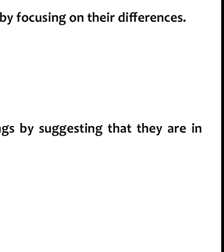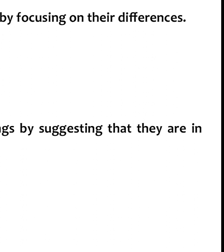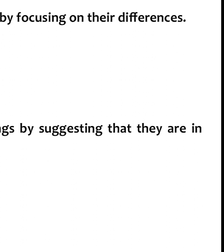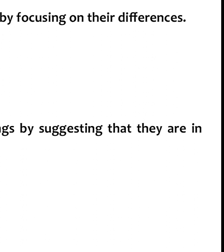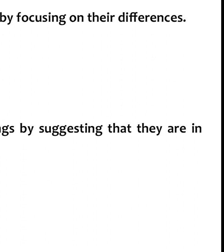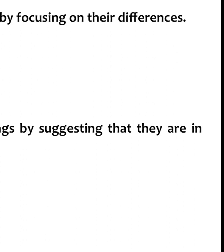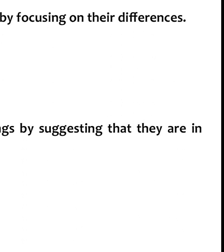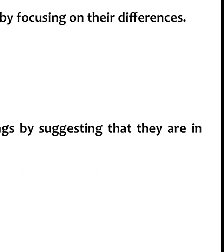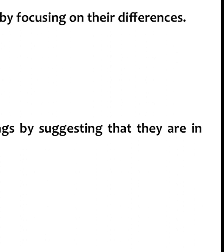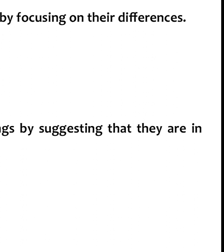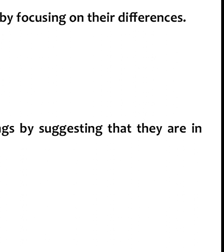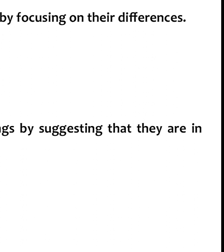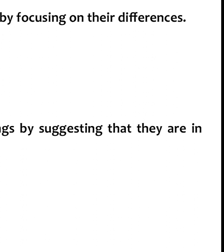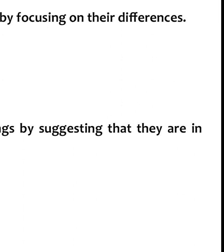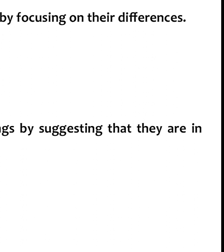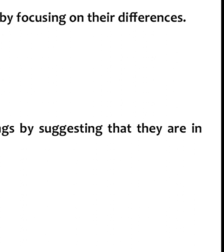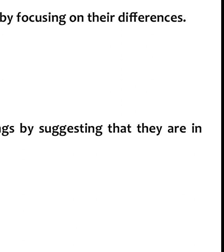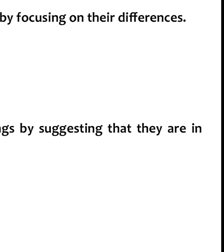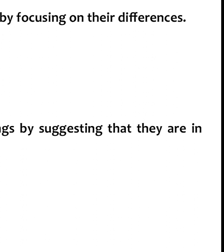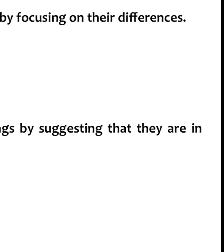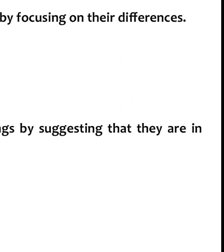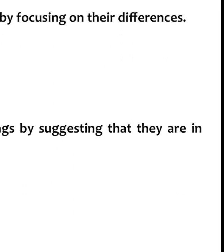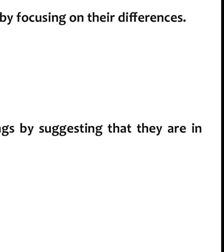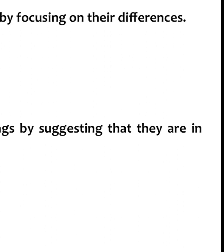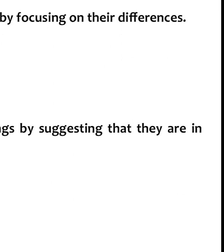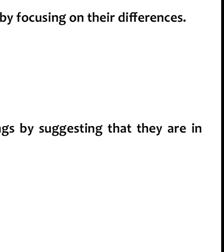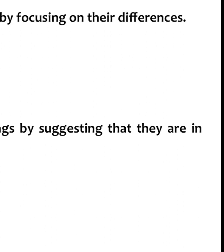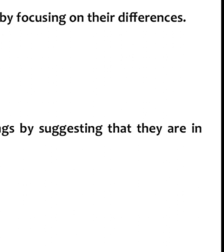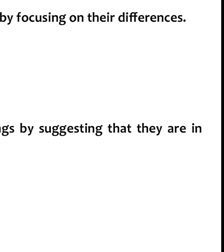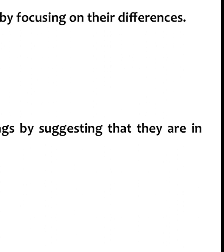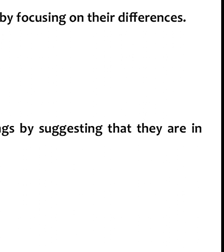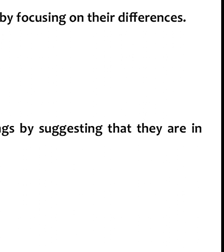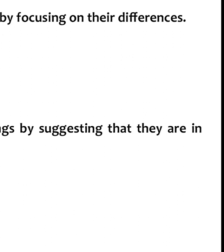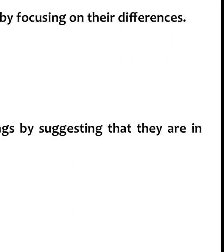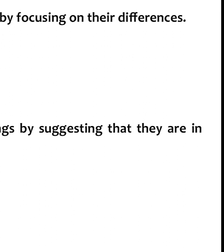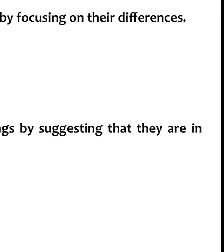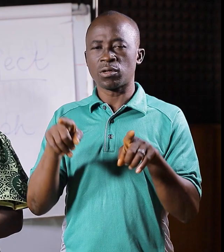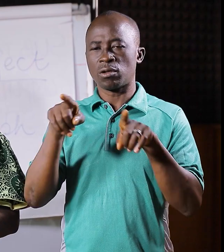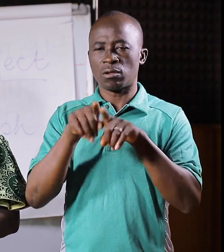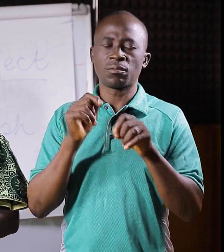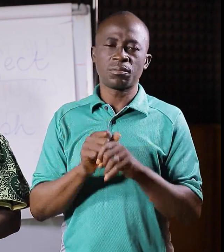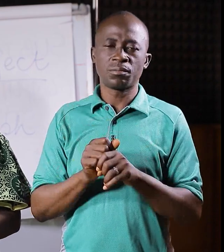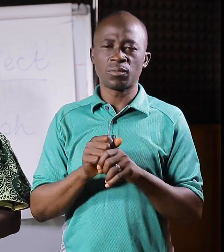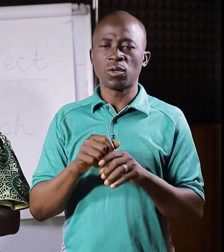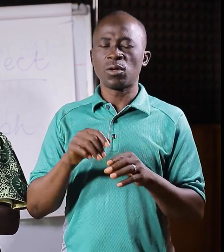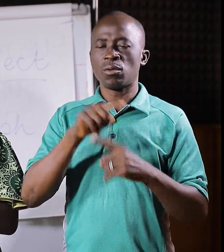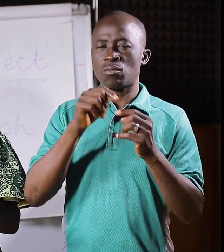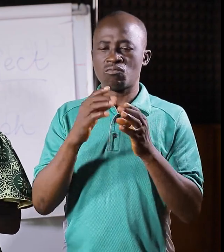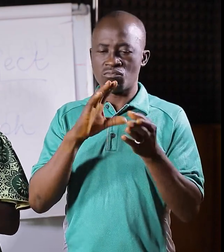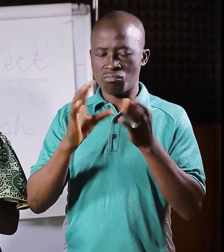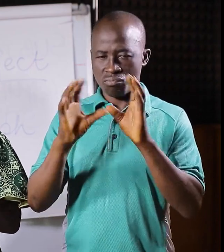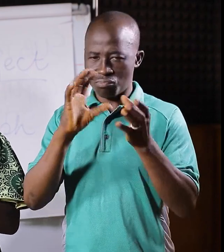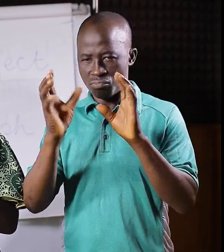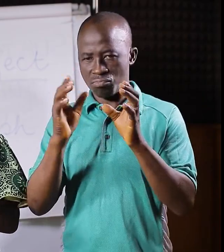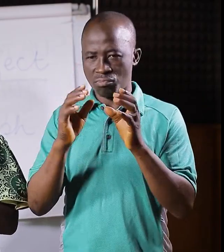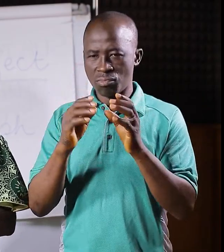comparison. This is connecting to things by suggesting they are in some way alike. When you compare, there